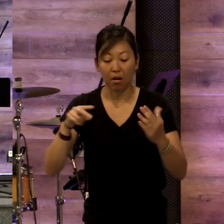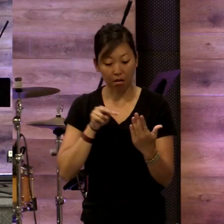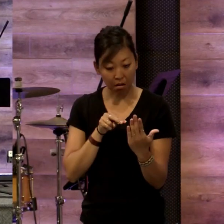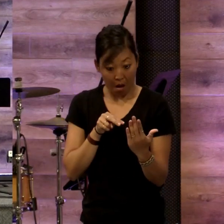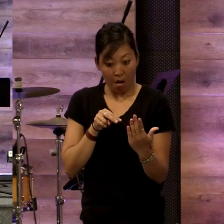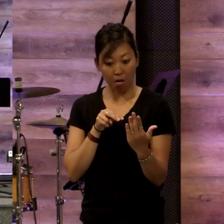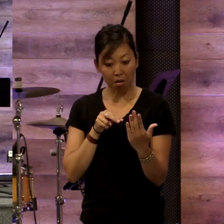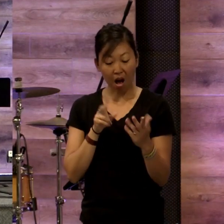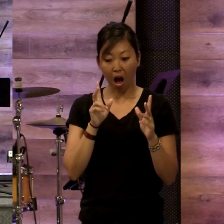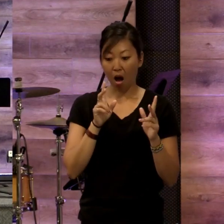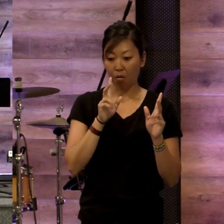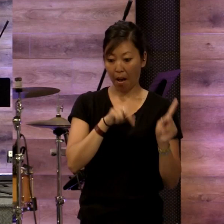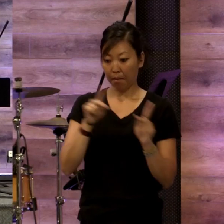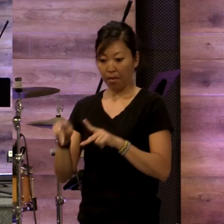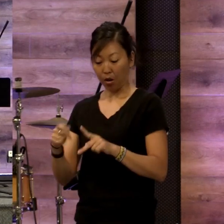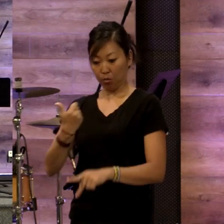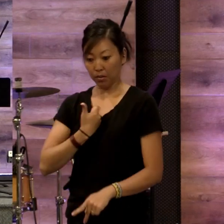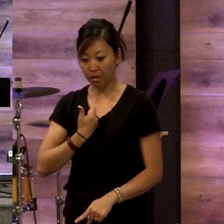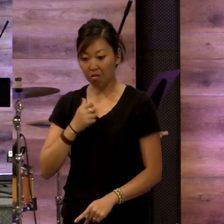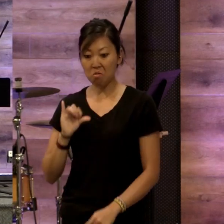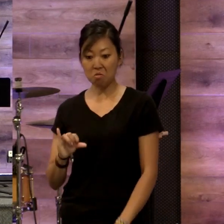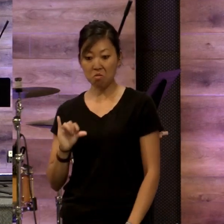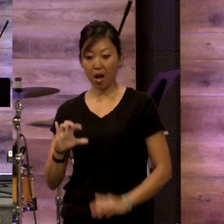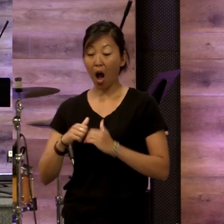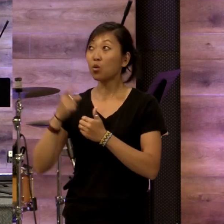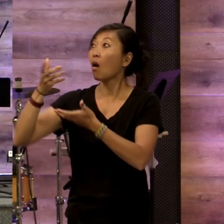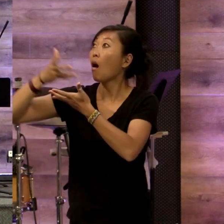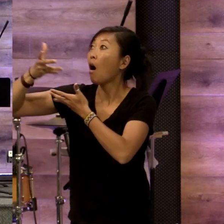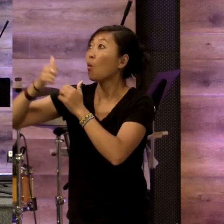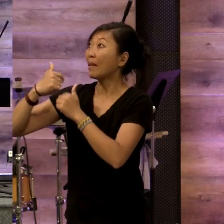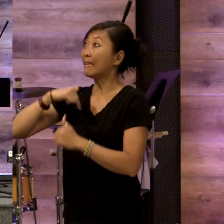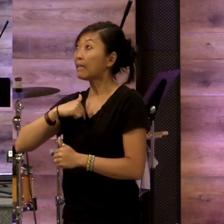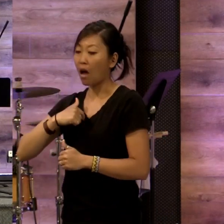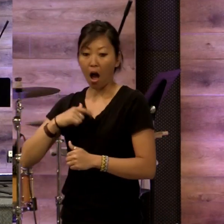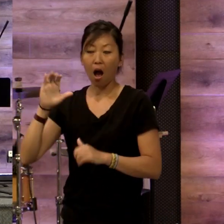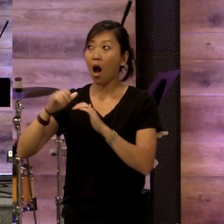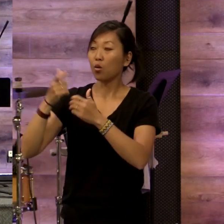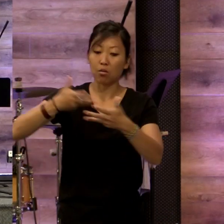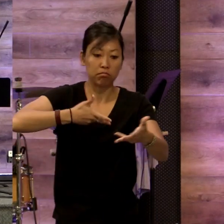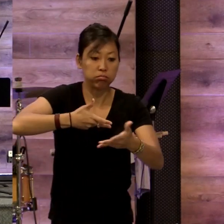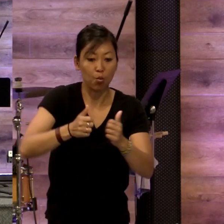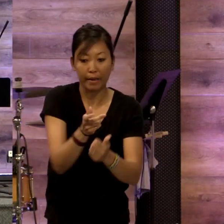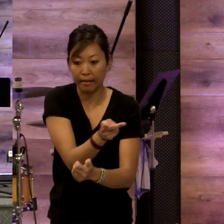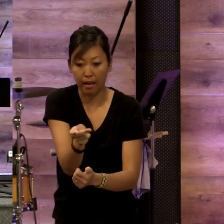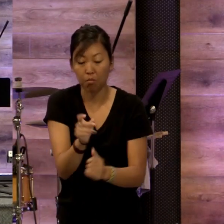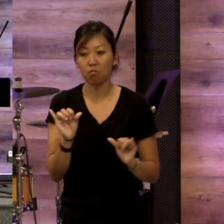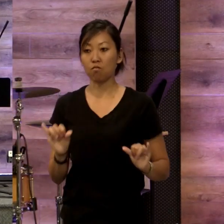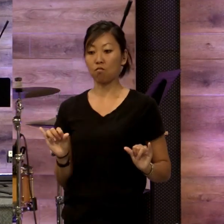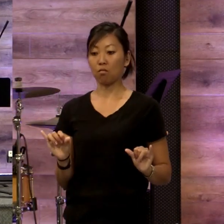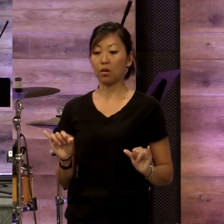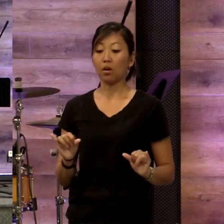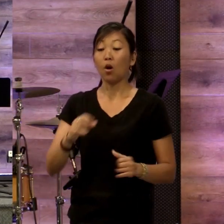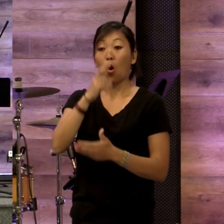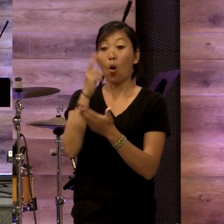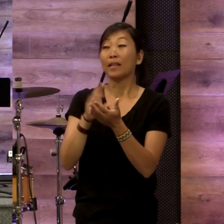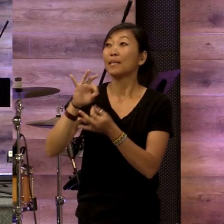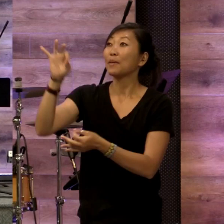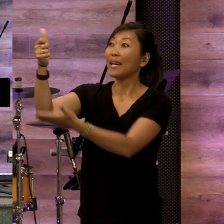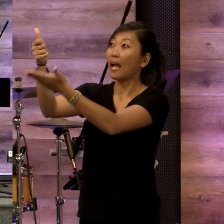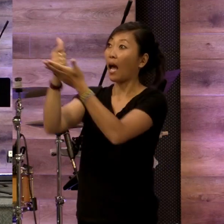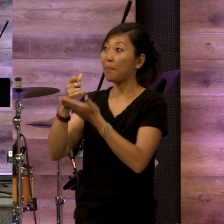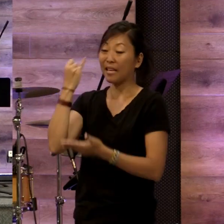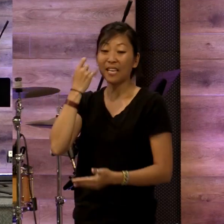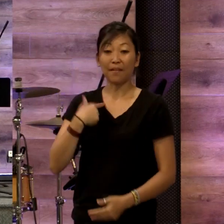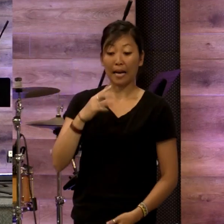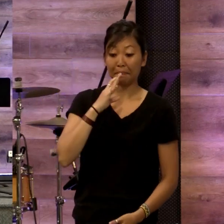ourselves and how You interact with us. Holy Spirit, would You speak through me, or would You speak in spite